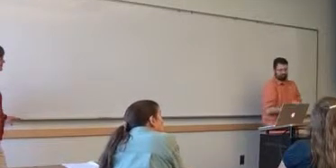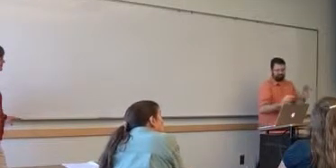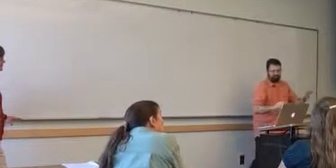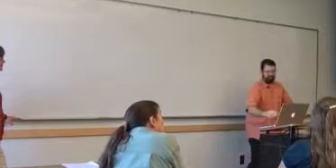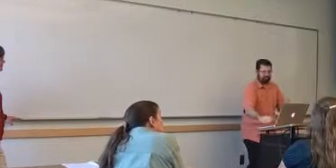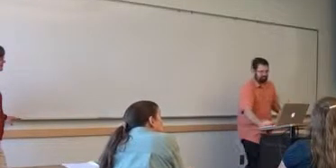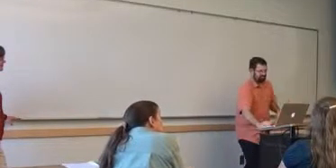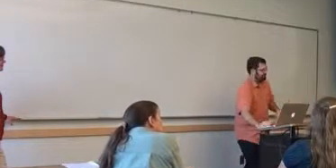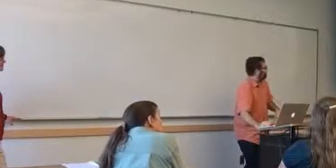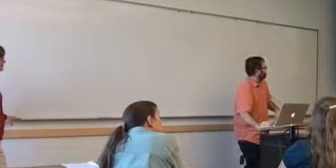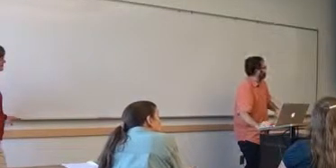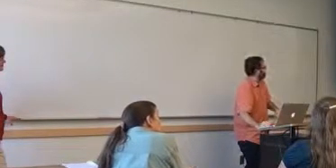born.